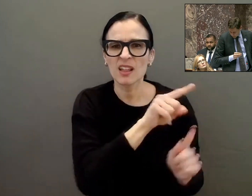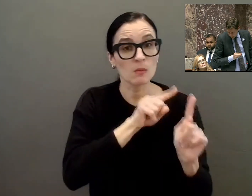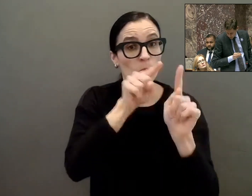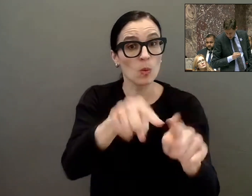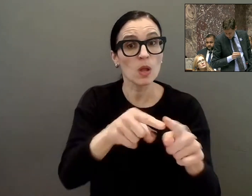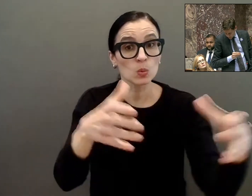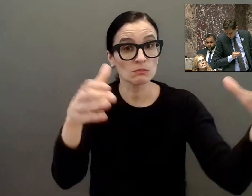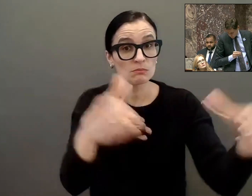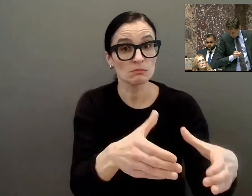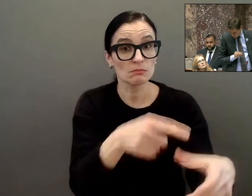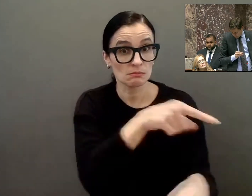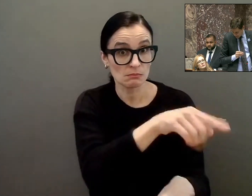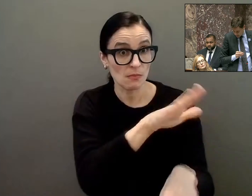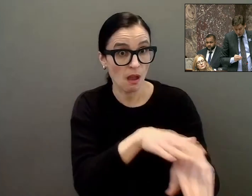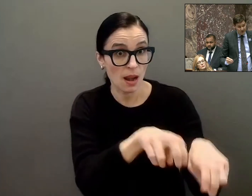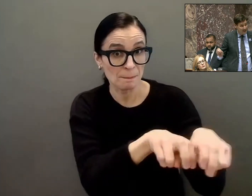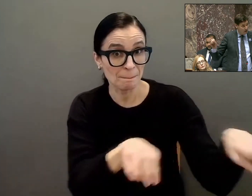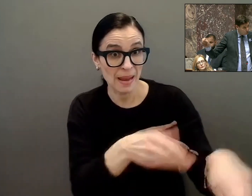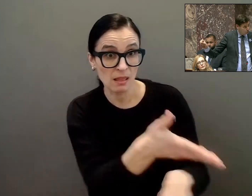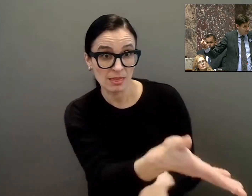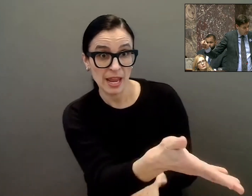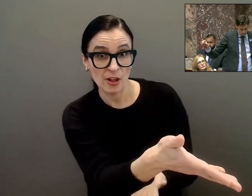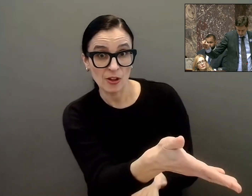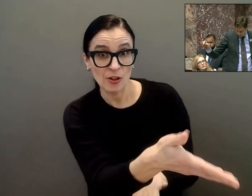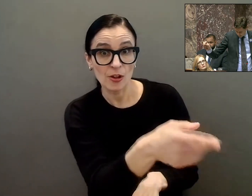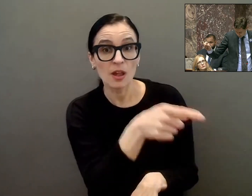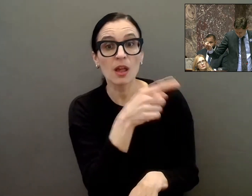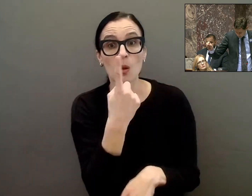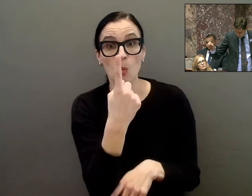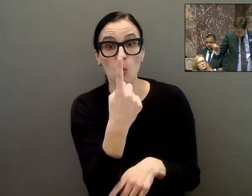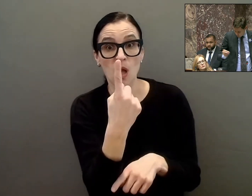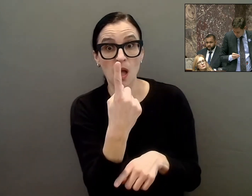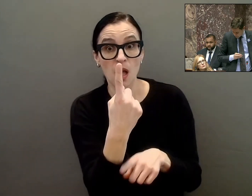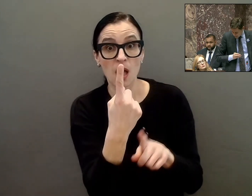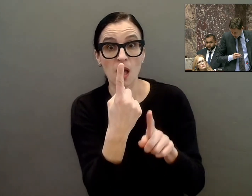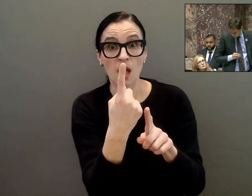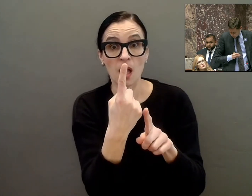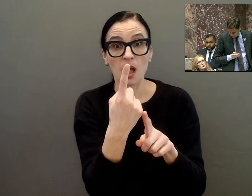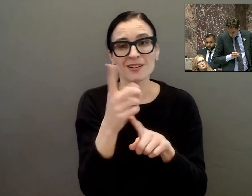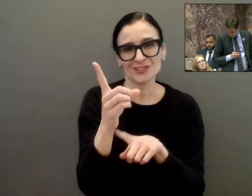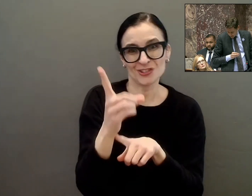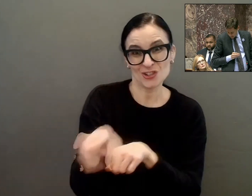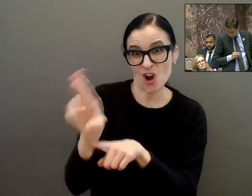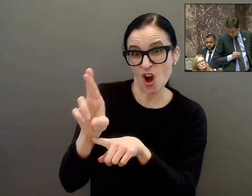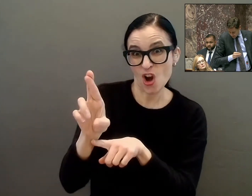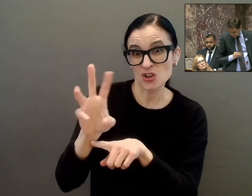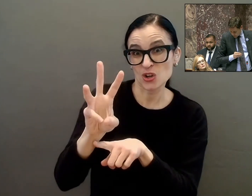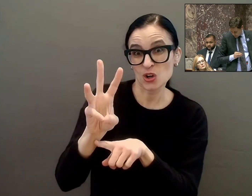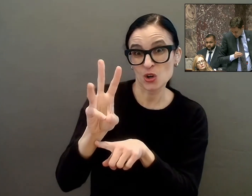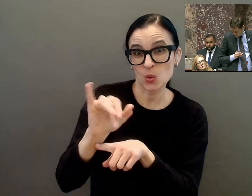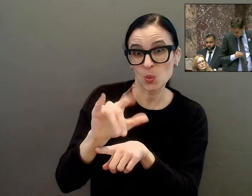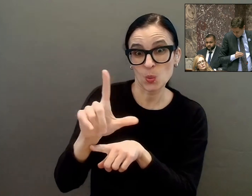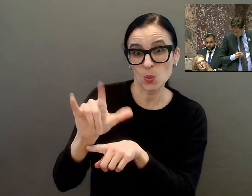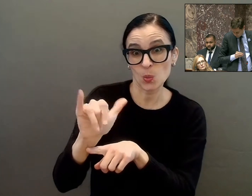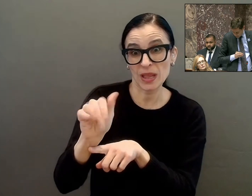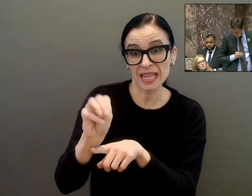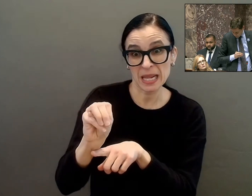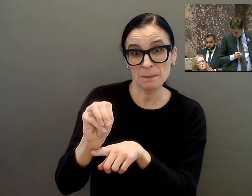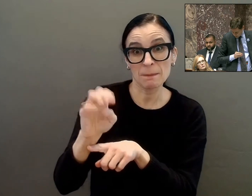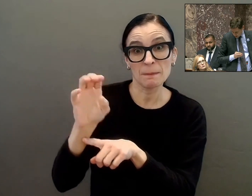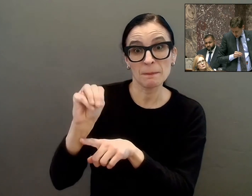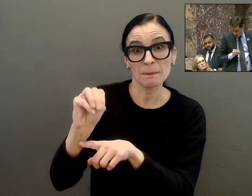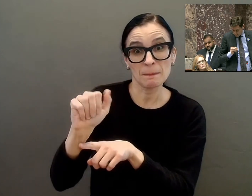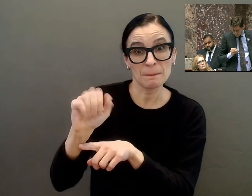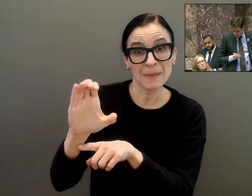discredited Alberta doctor, Dr. William Mackis. She's the health critic. He said COVID-19 vaccines are neither safe nor